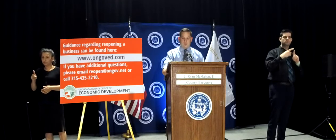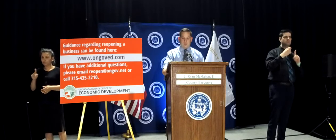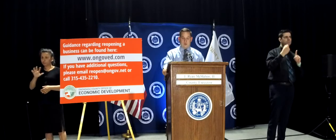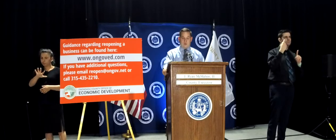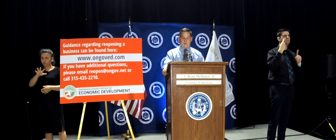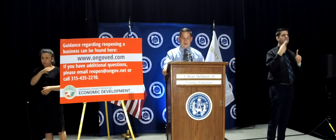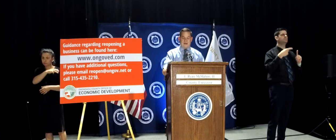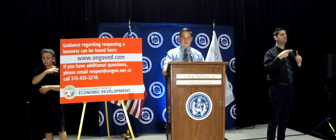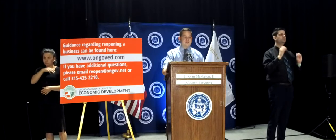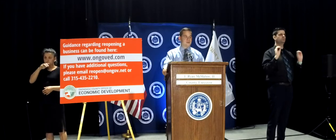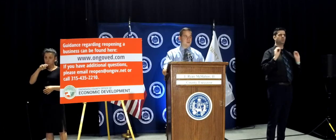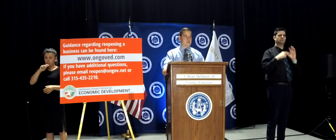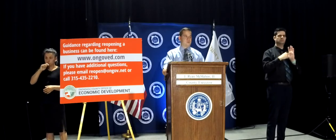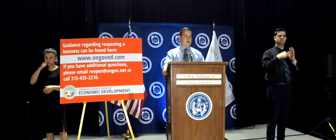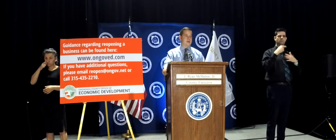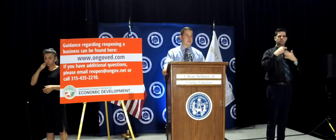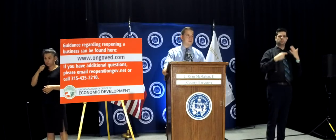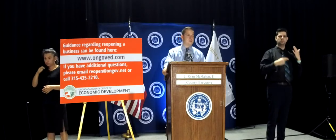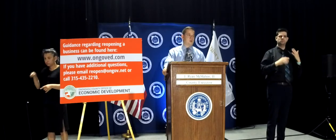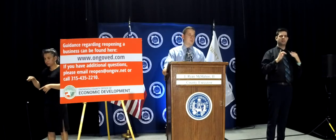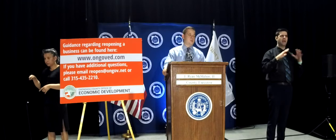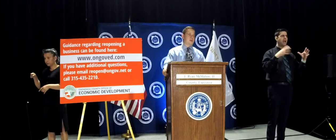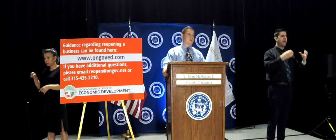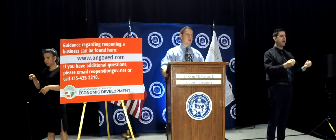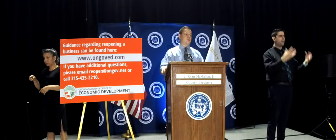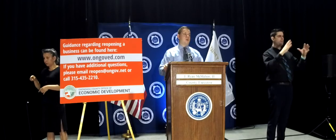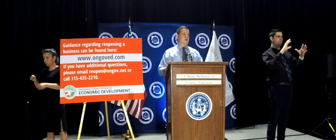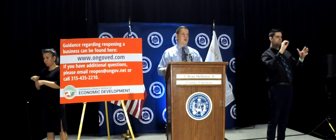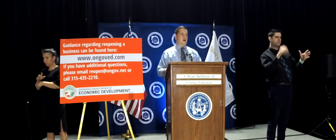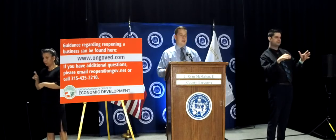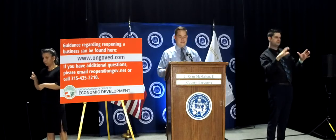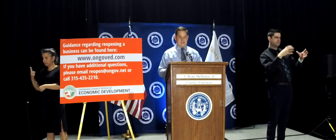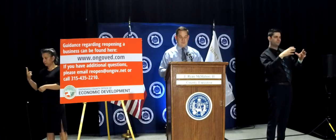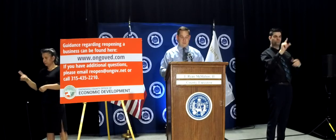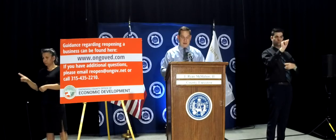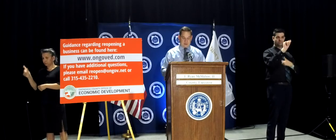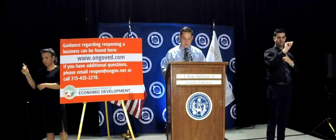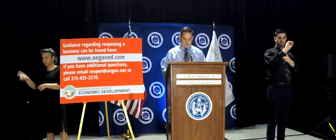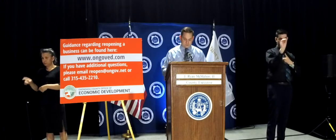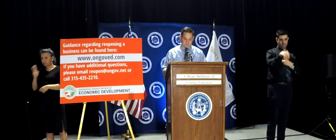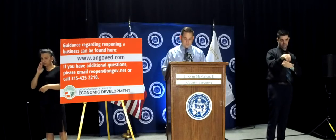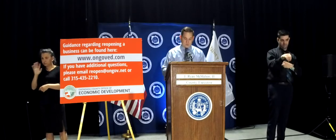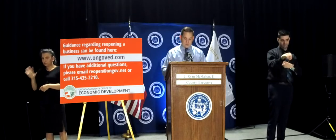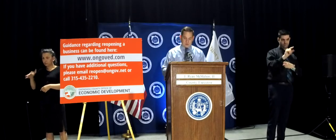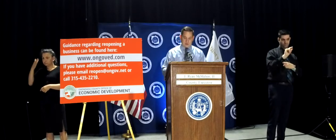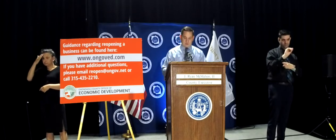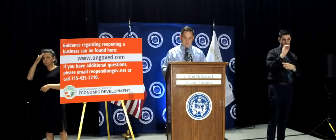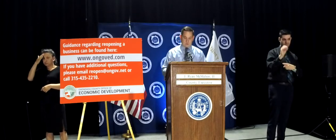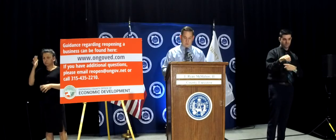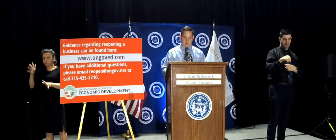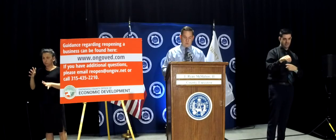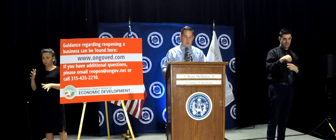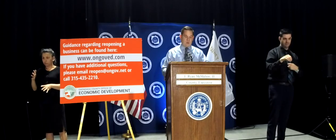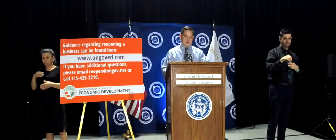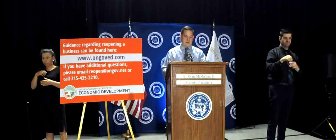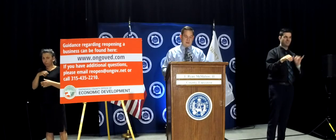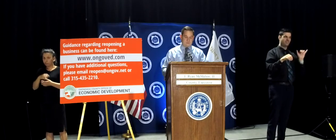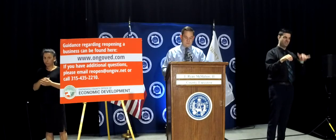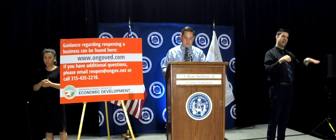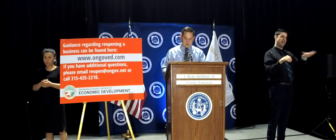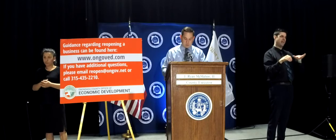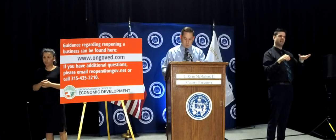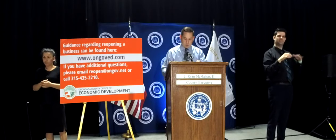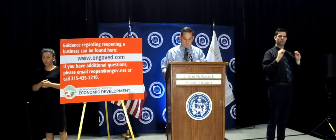non-nursing home or non-facility spread cases, 20% of them are asymptomatic. We'll learn more about